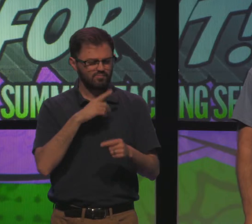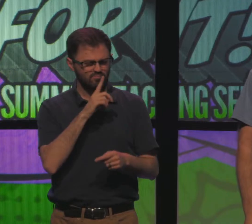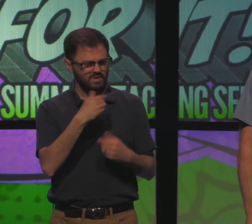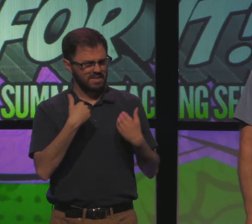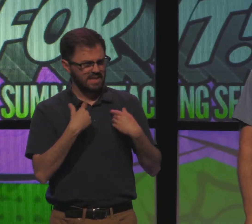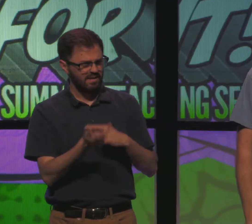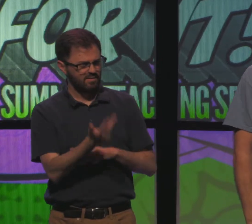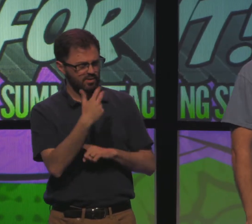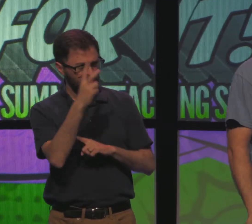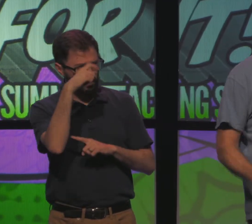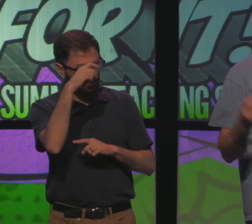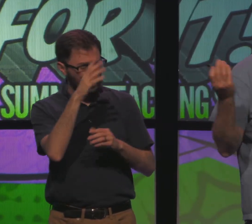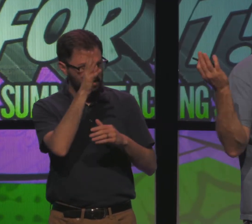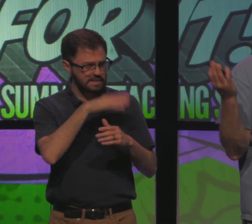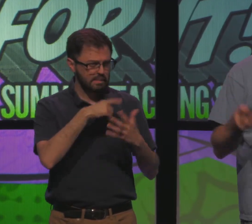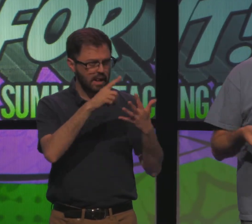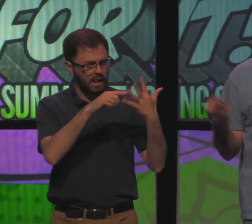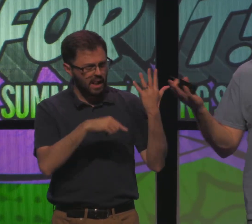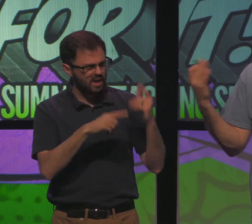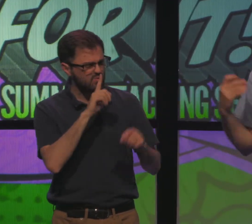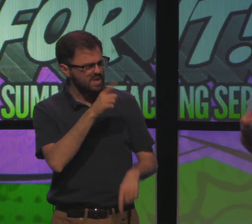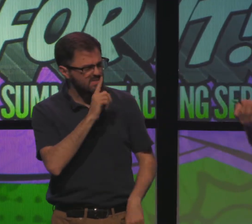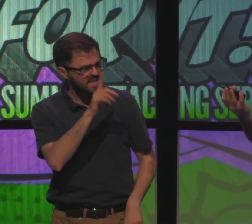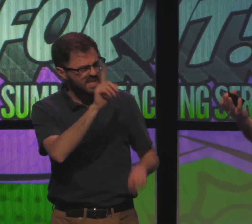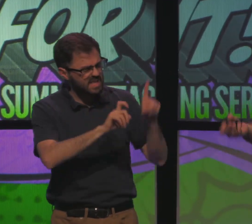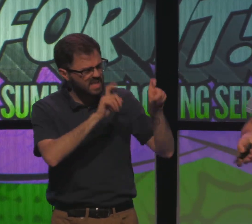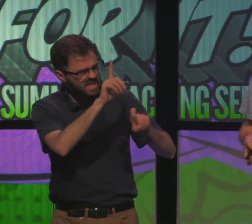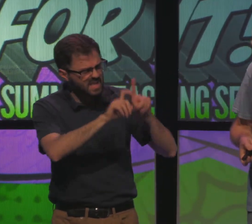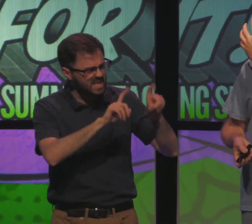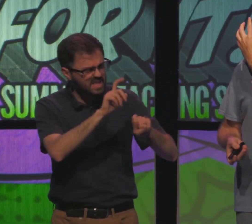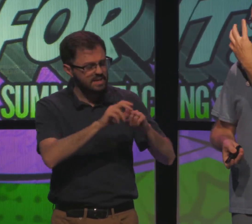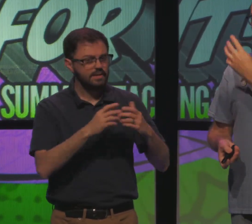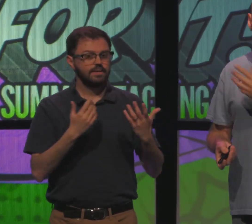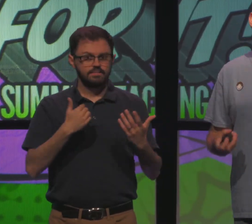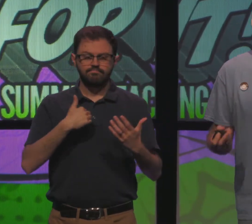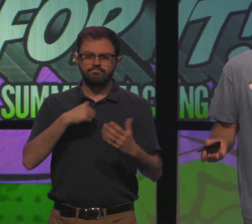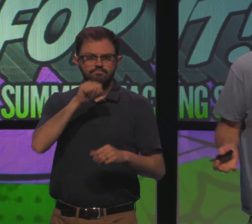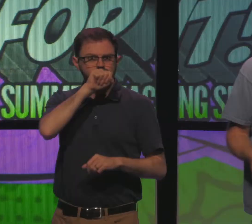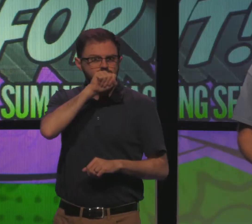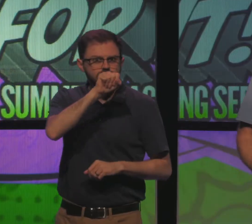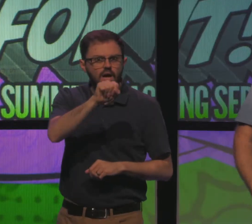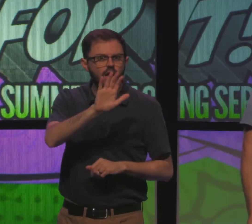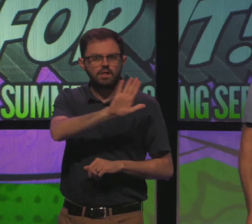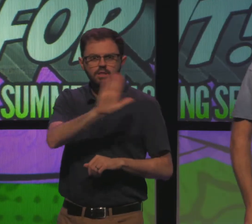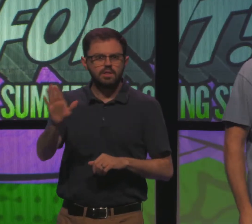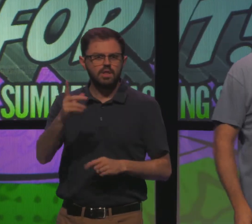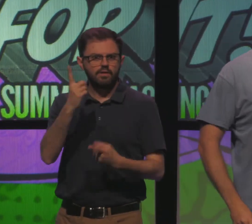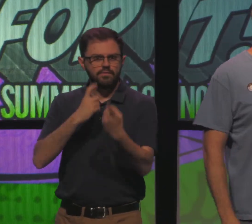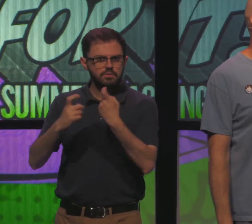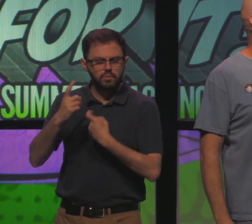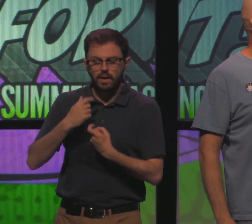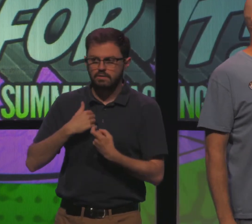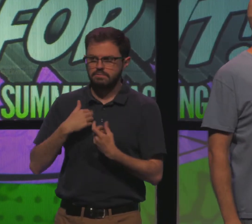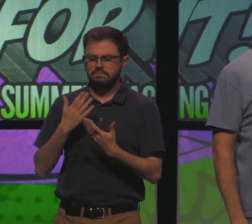wise men? And it's all very valid questions. I love the questions. And a lot of it I don't hold historically accurate